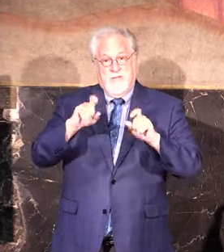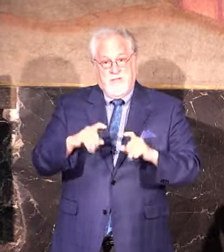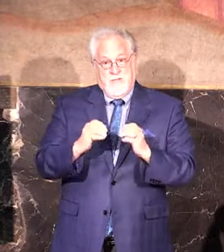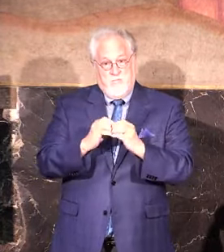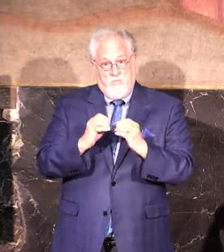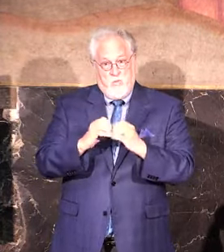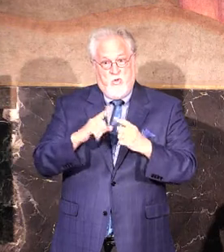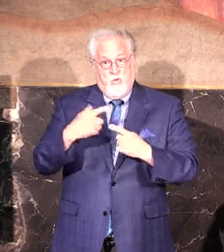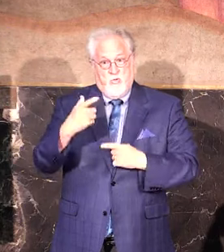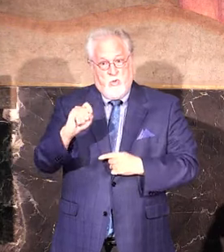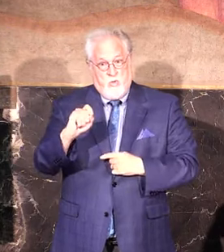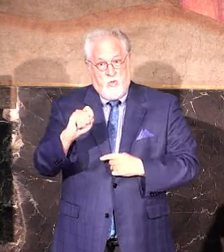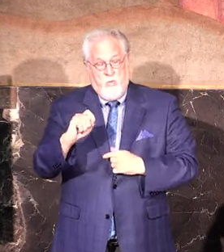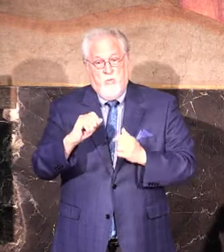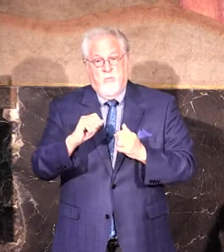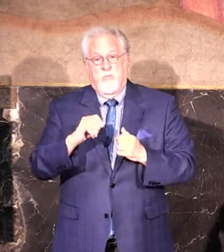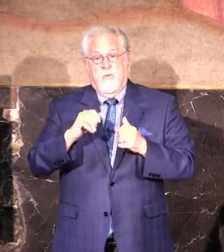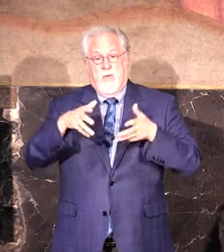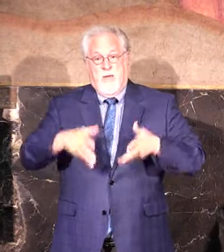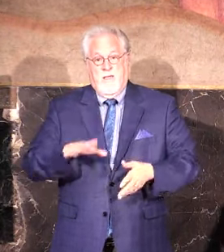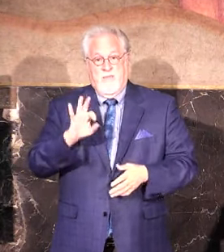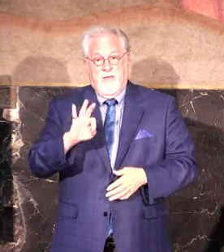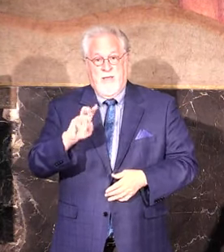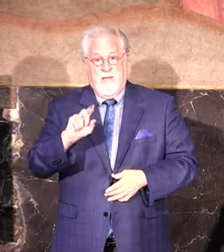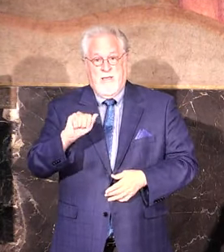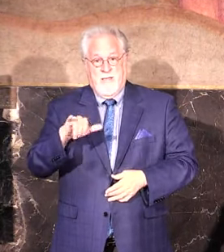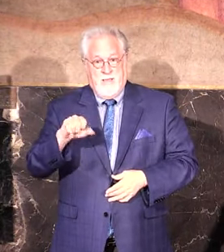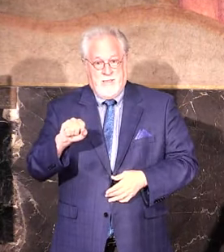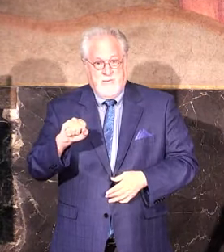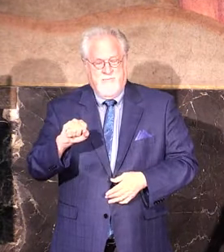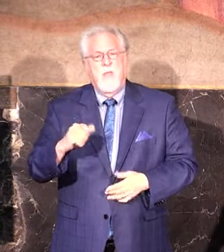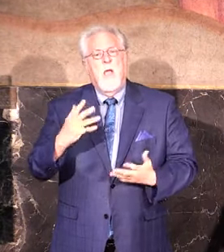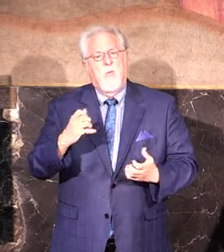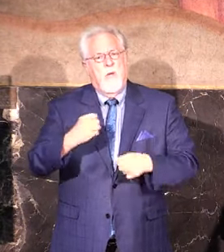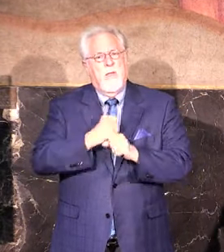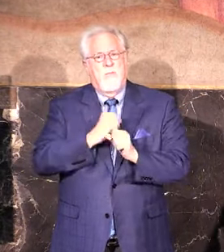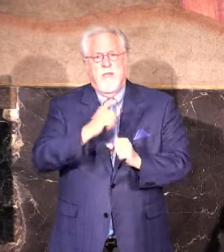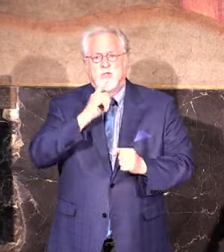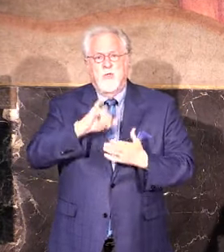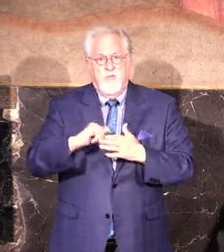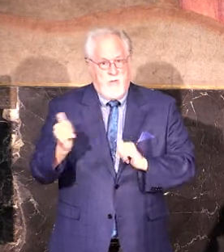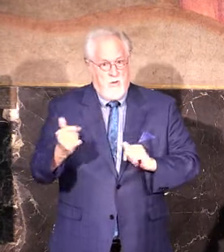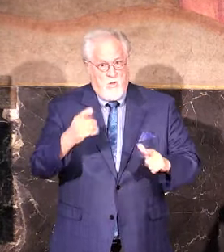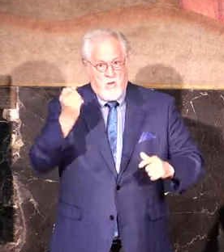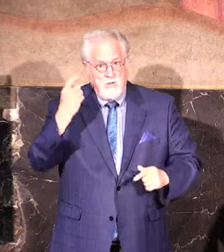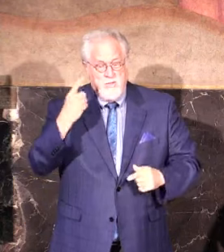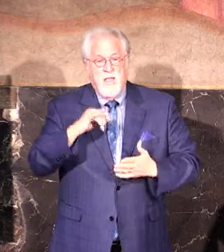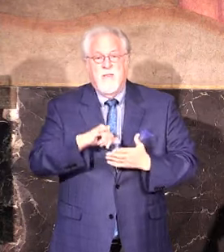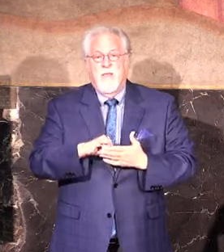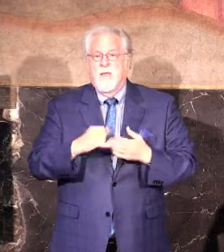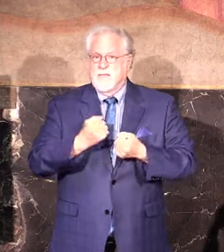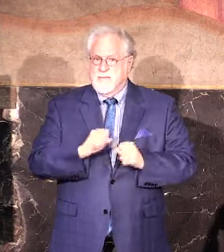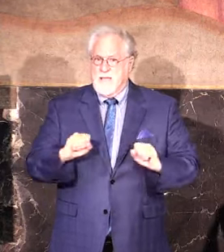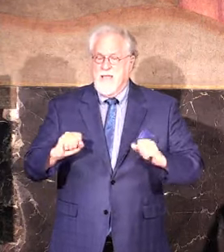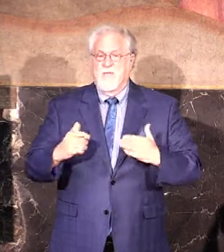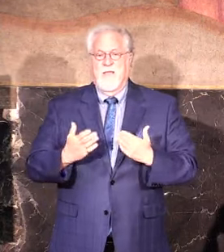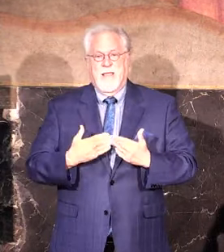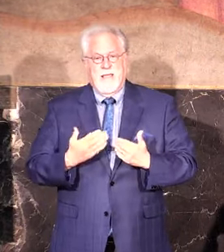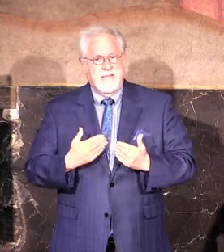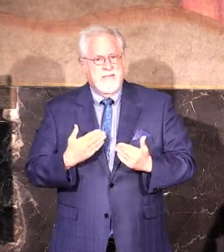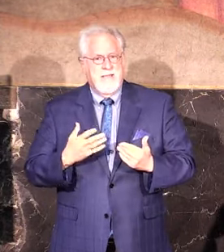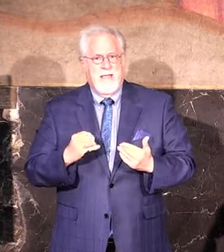short of the goal with 9 days to go. I do want to make sure that everyone understands that it is safe, easy, and